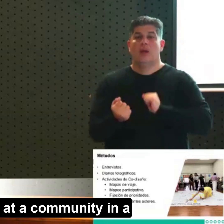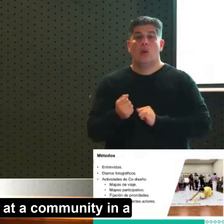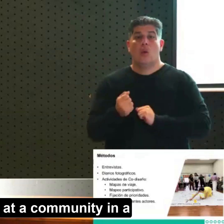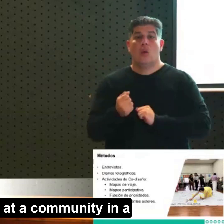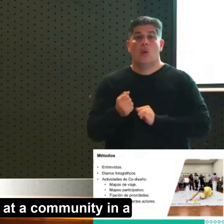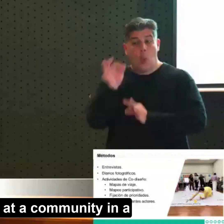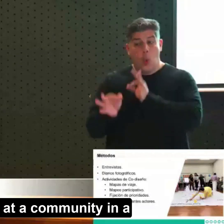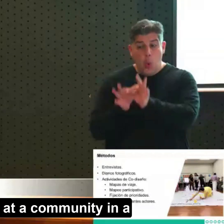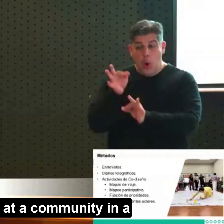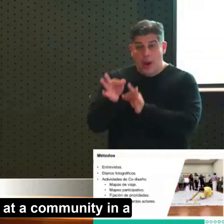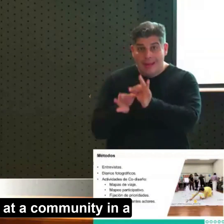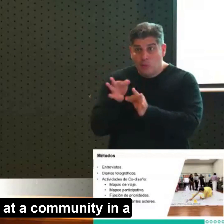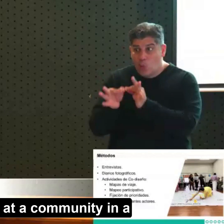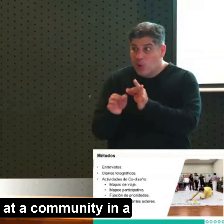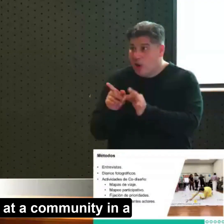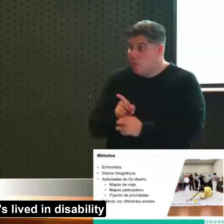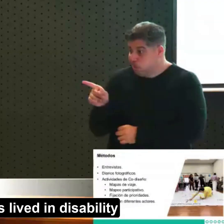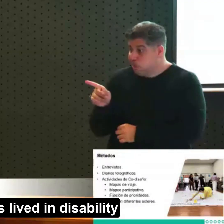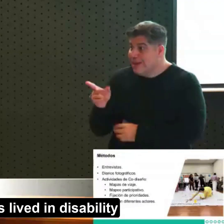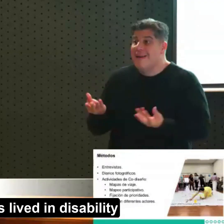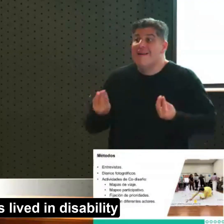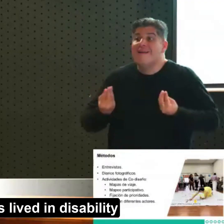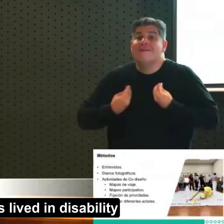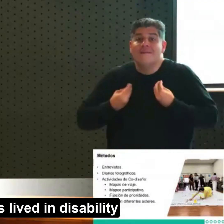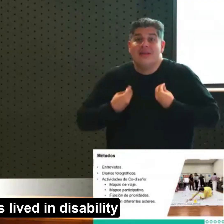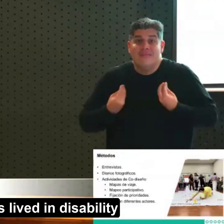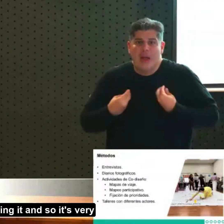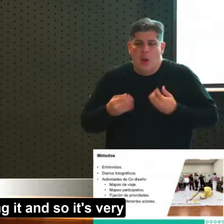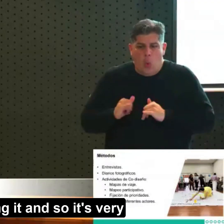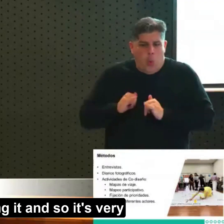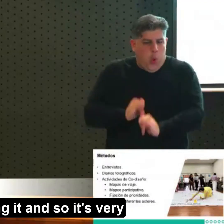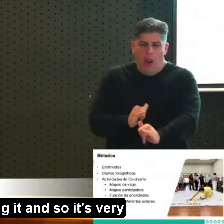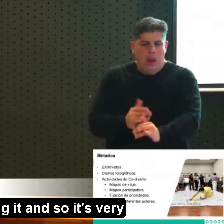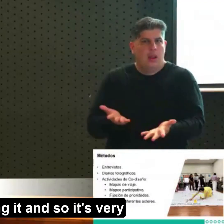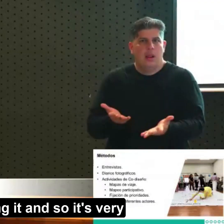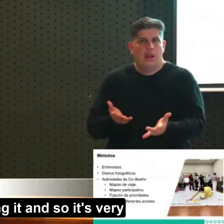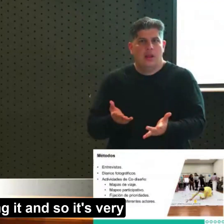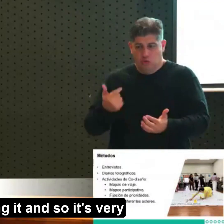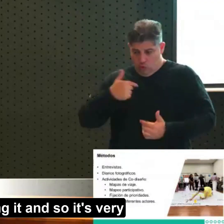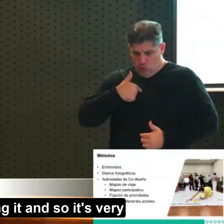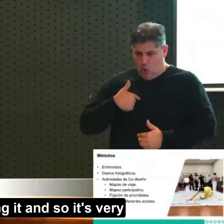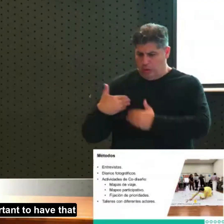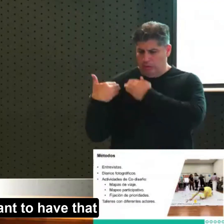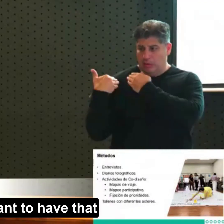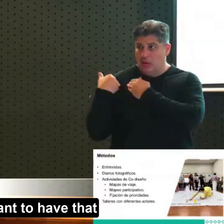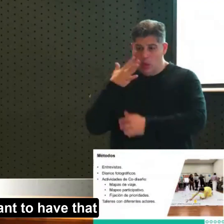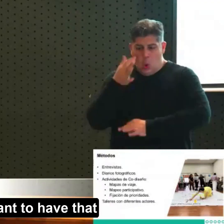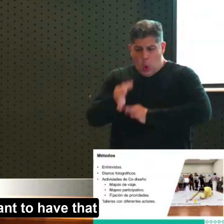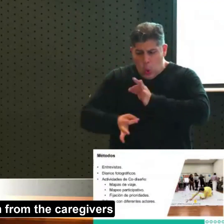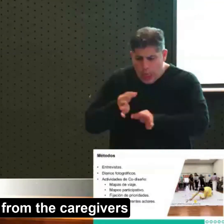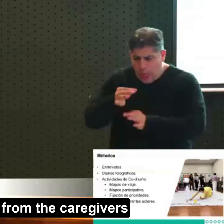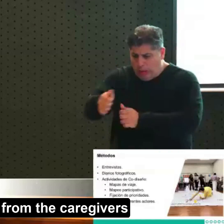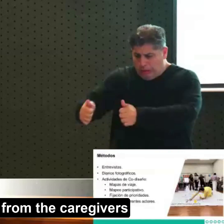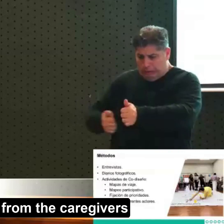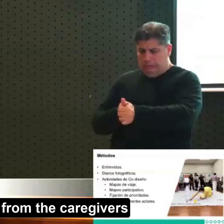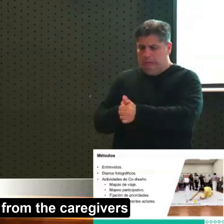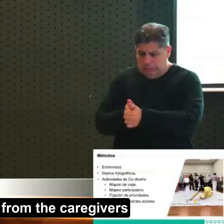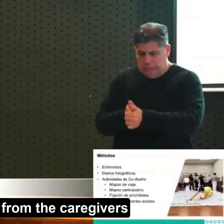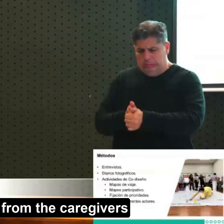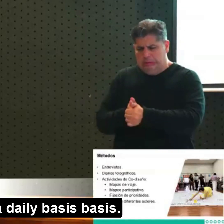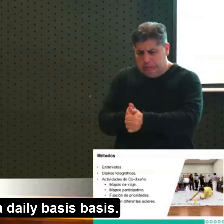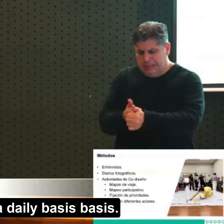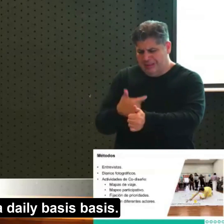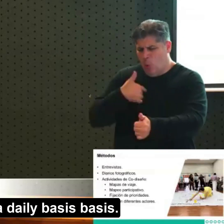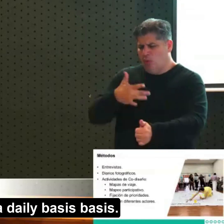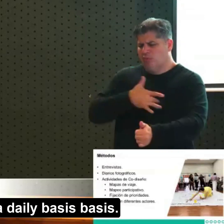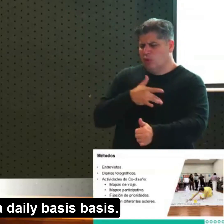symbol. Community, the caregivers live the disability without having it, and so it's very important to have that information from the